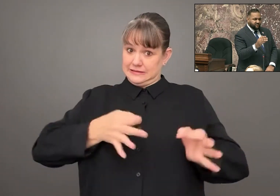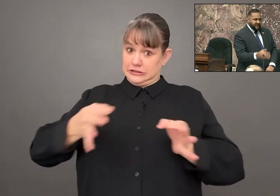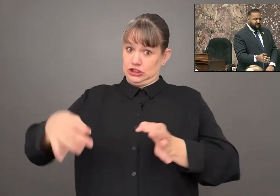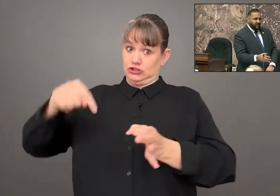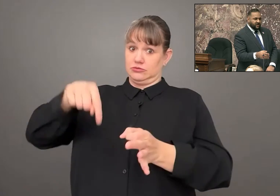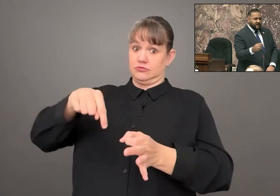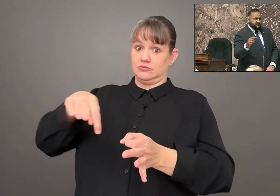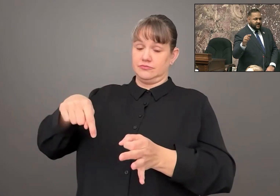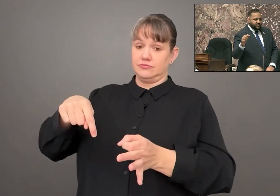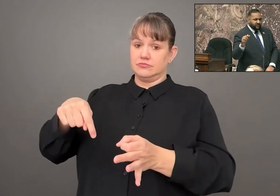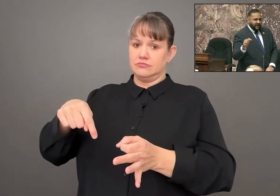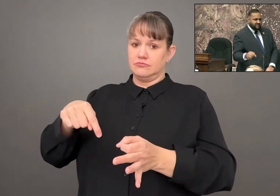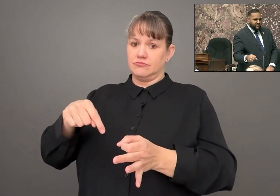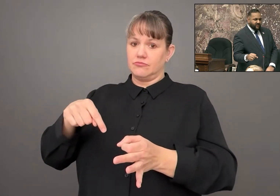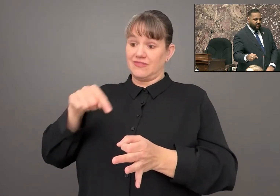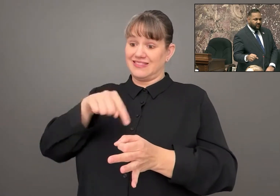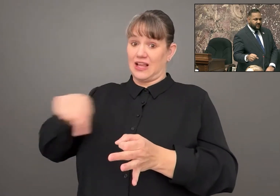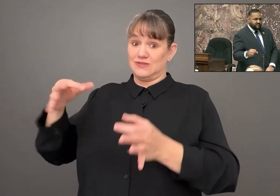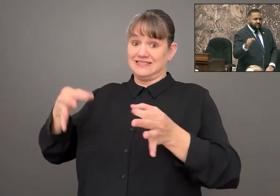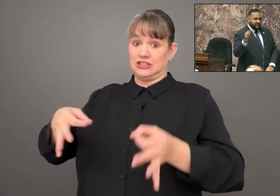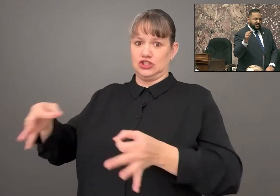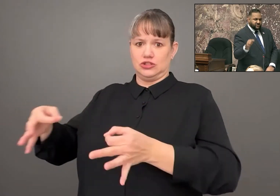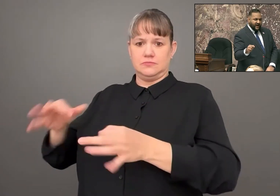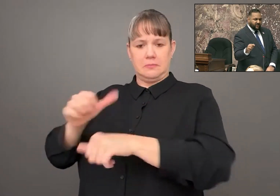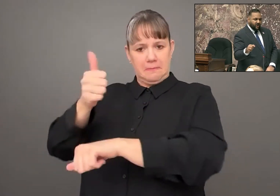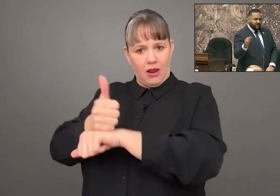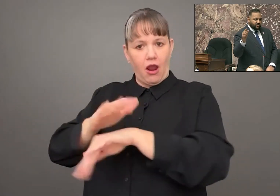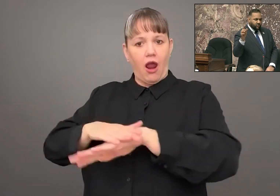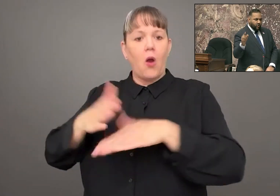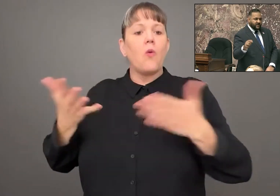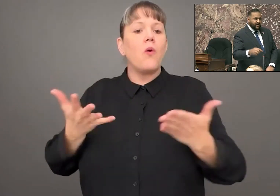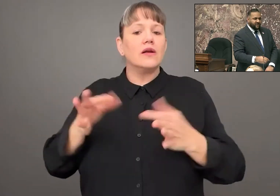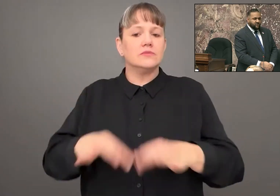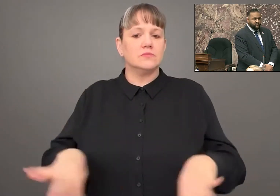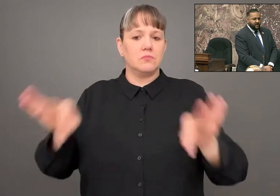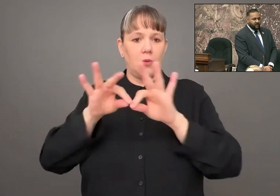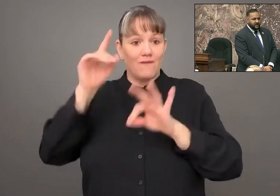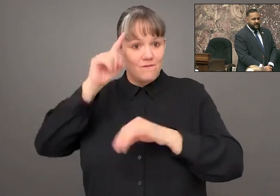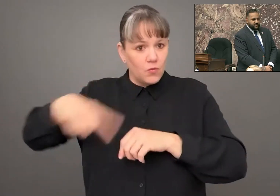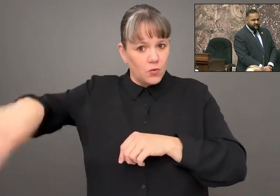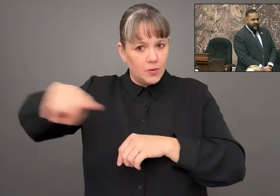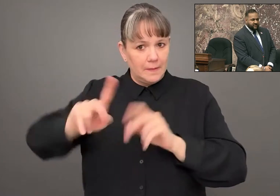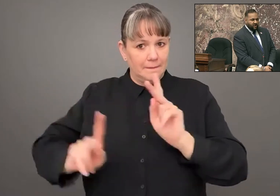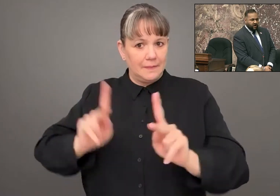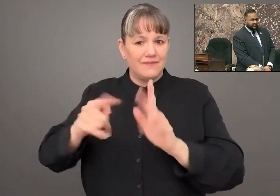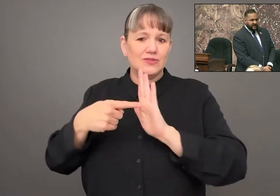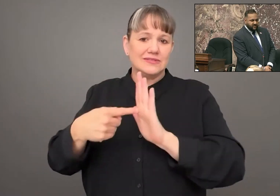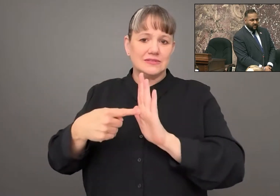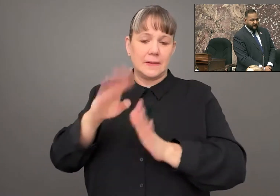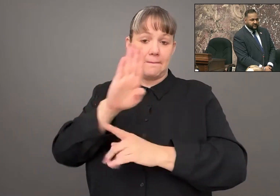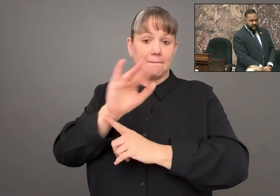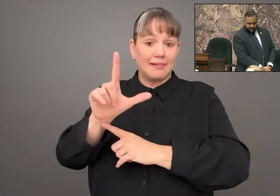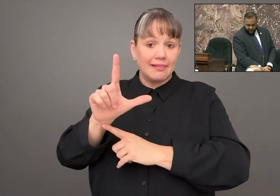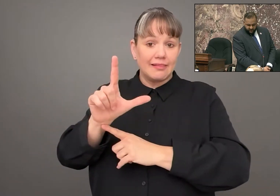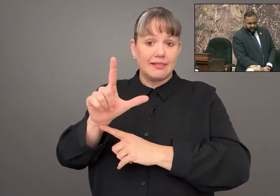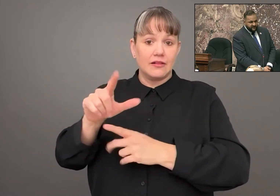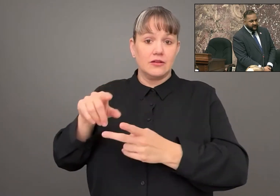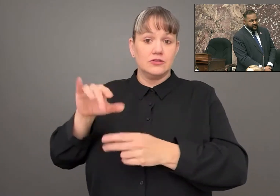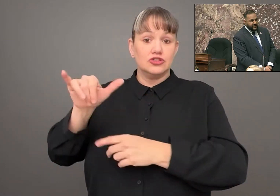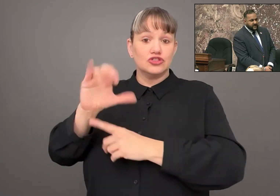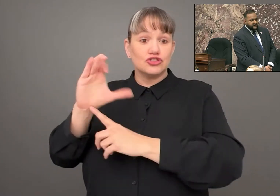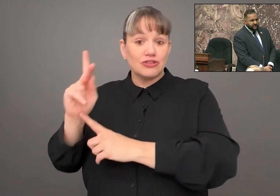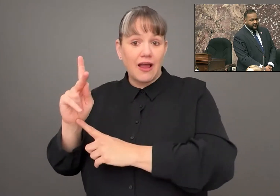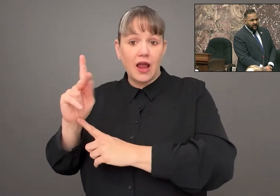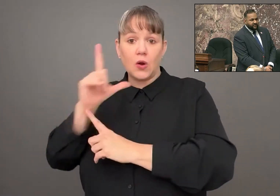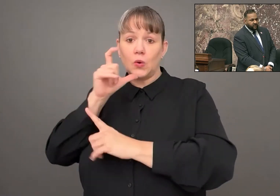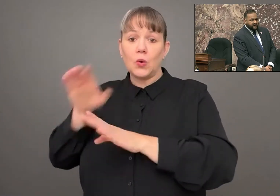matter to people. People like Bill, people like Jack Gardner, who opened up a new mill in Salmon Arm, taking over the Teal Jones